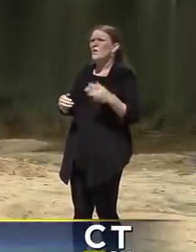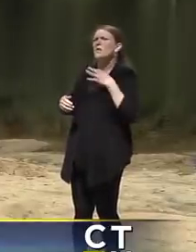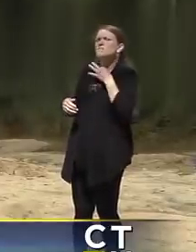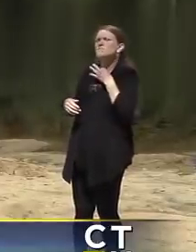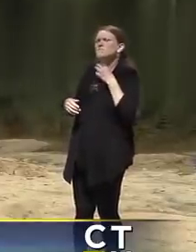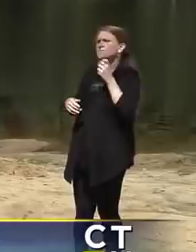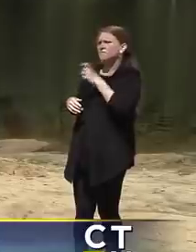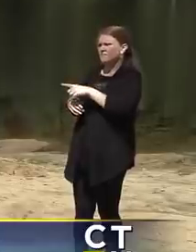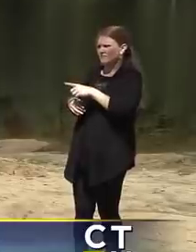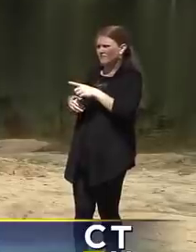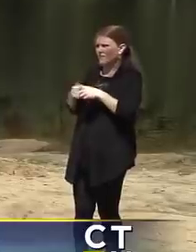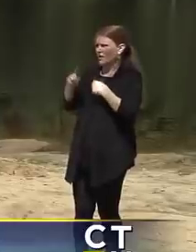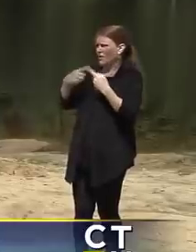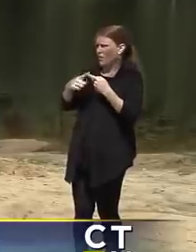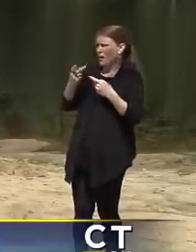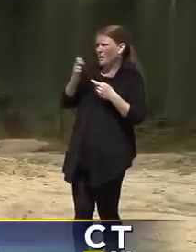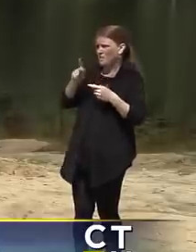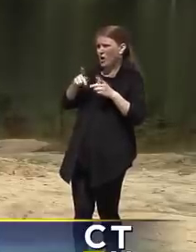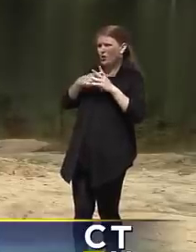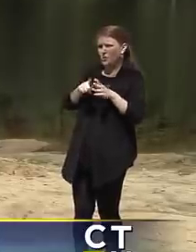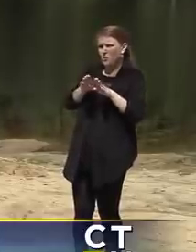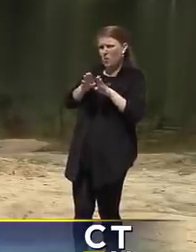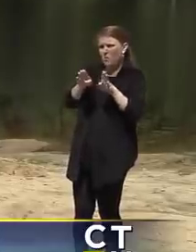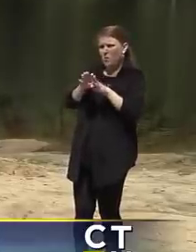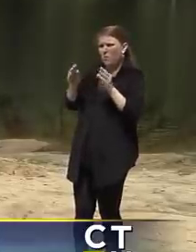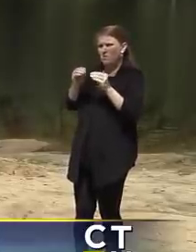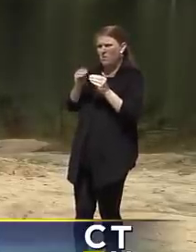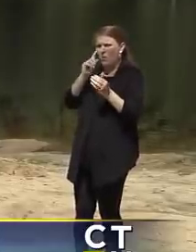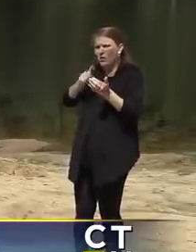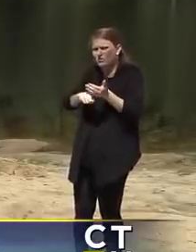the parks open, and how is that working?